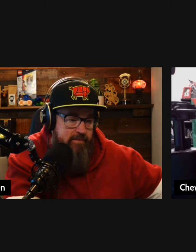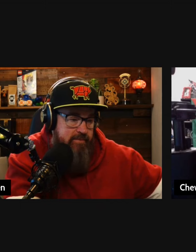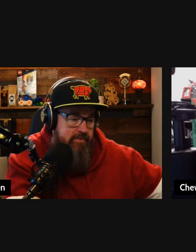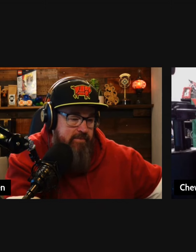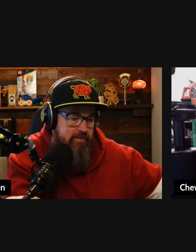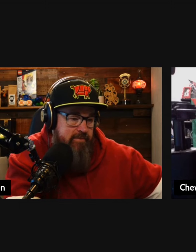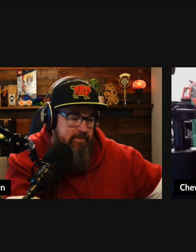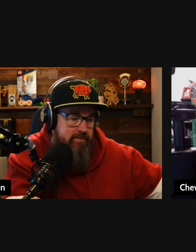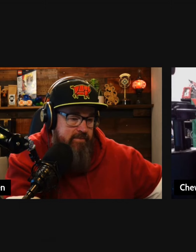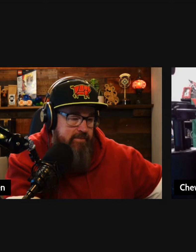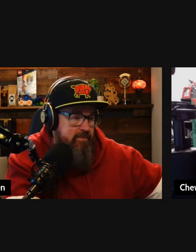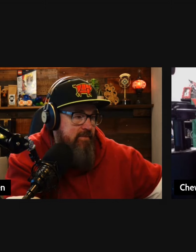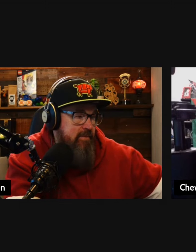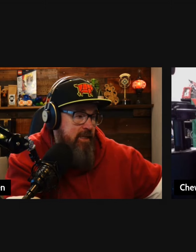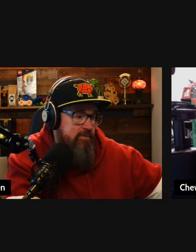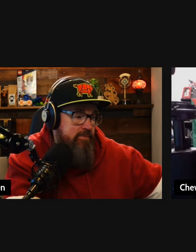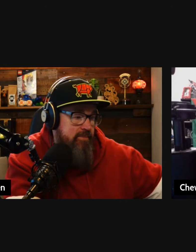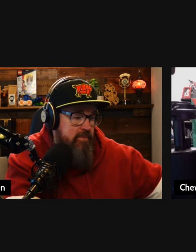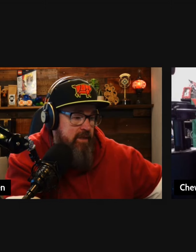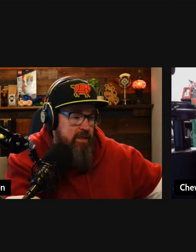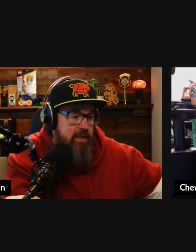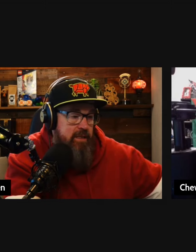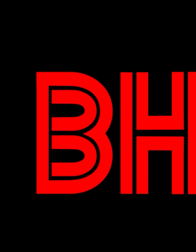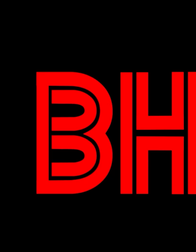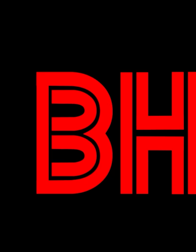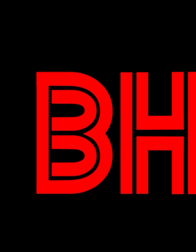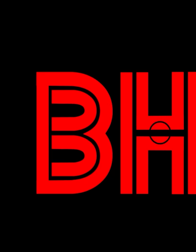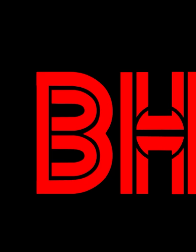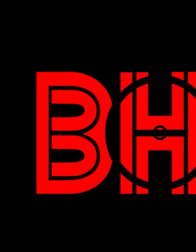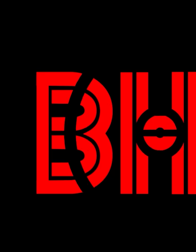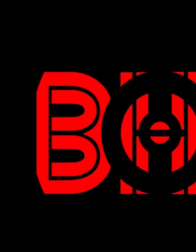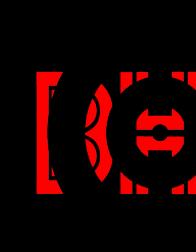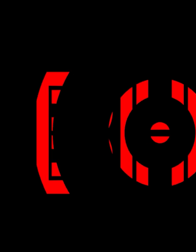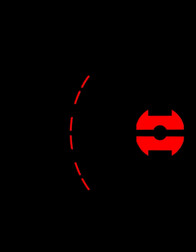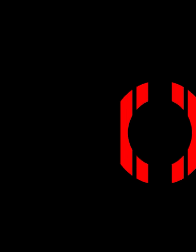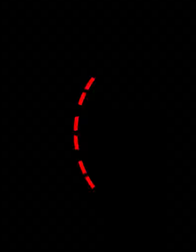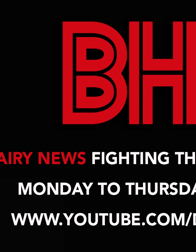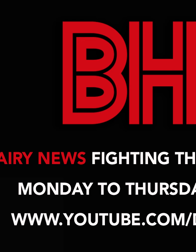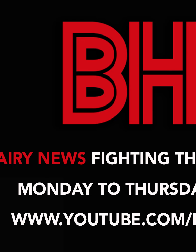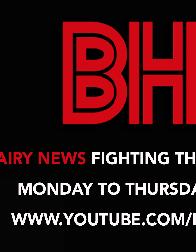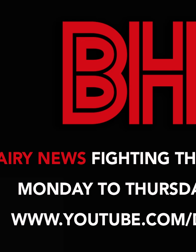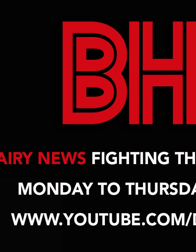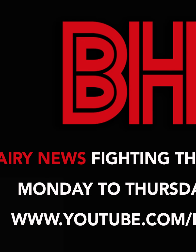90 minutes in our hour-long show. So there's your metric.